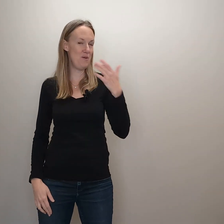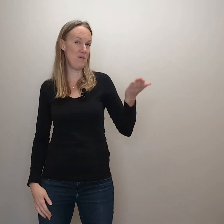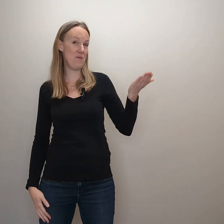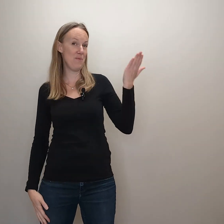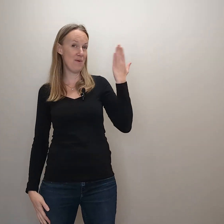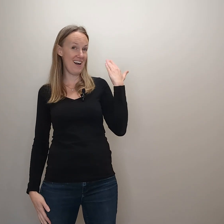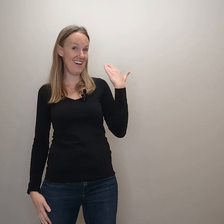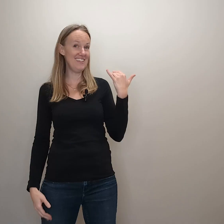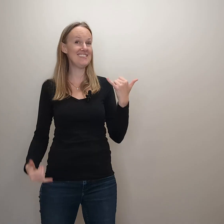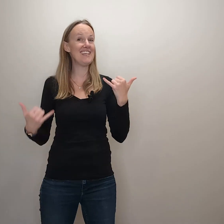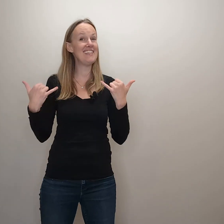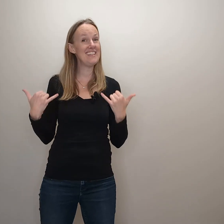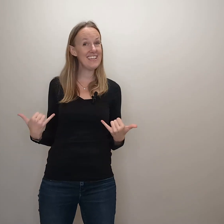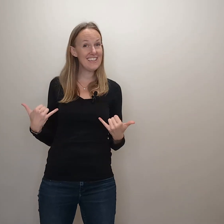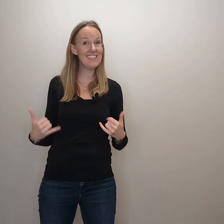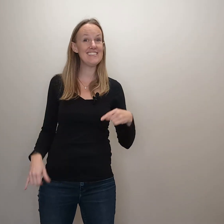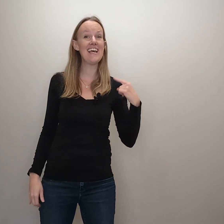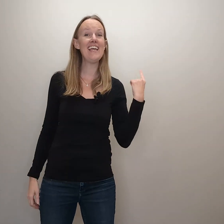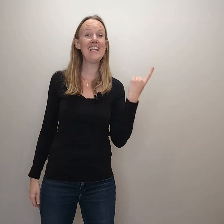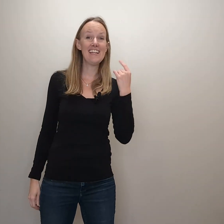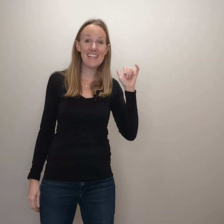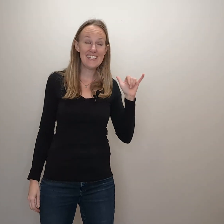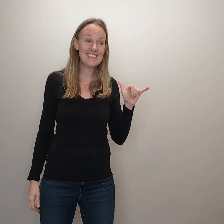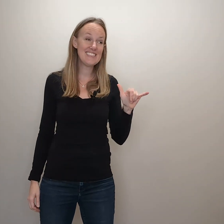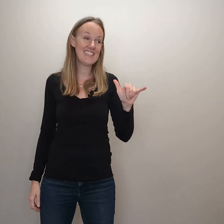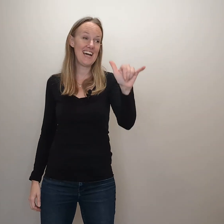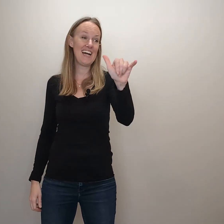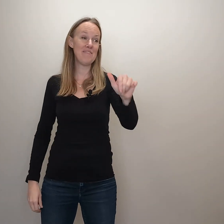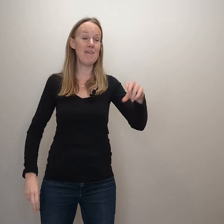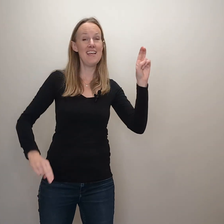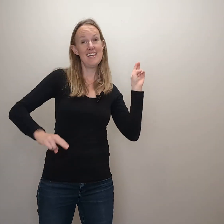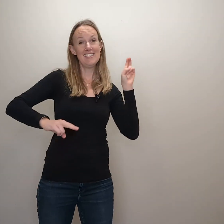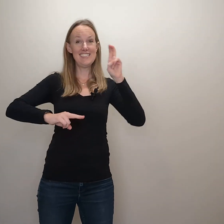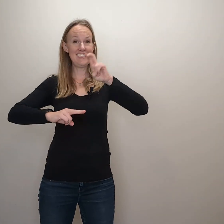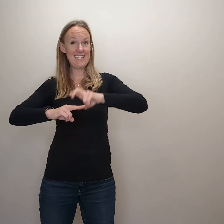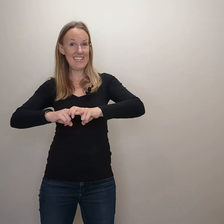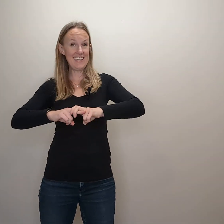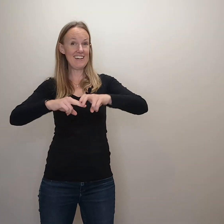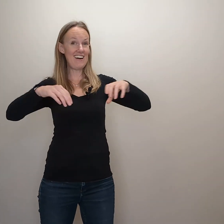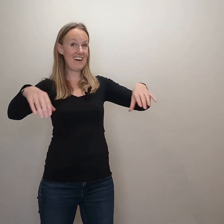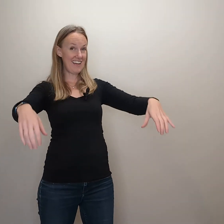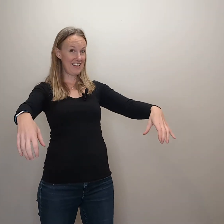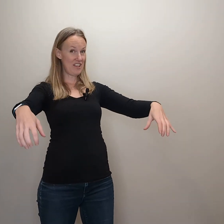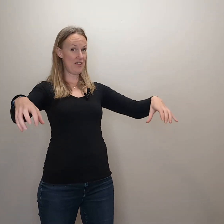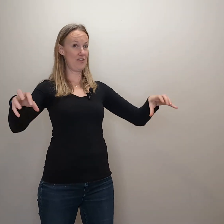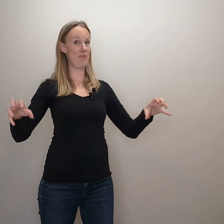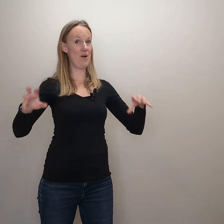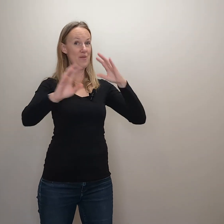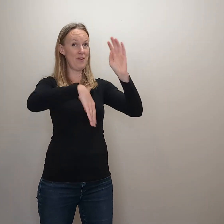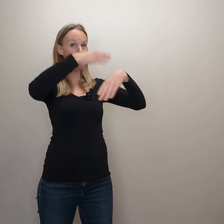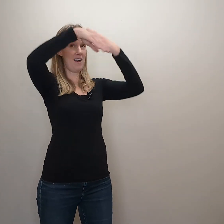who was and is to come, seated on the throne